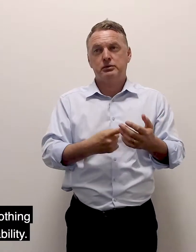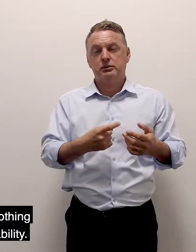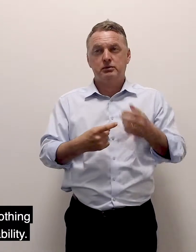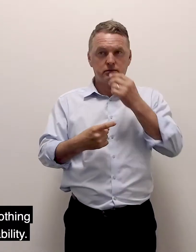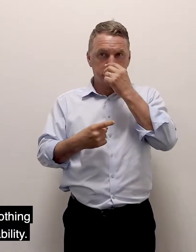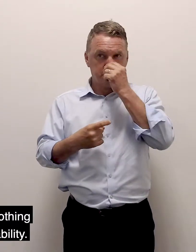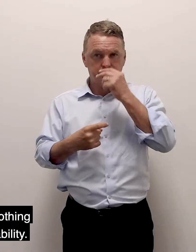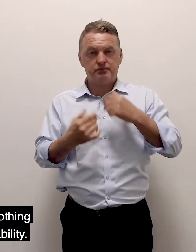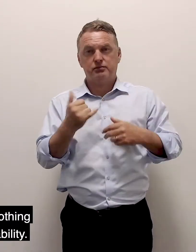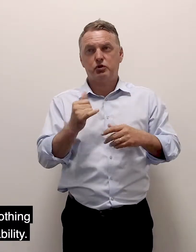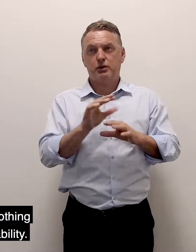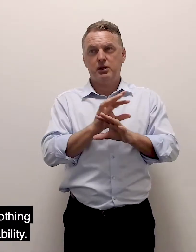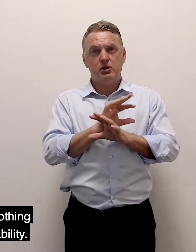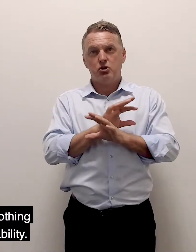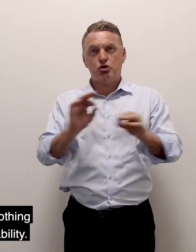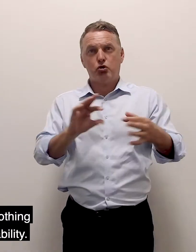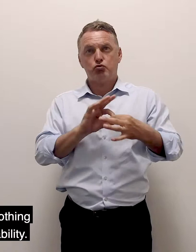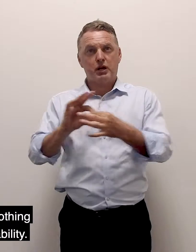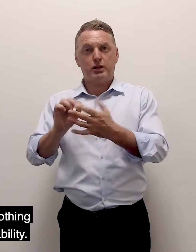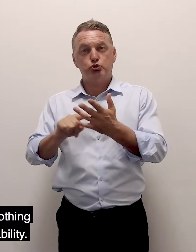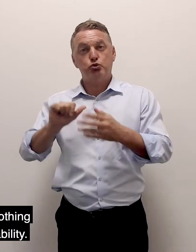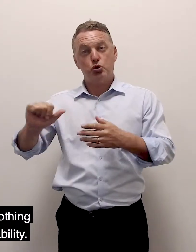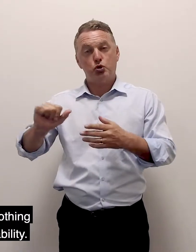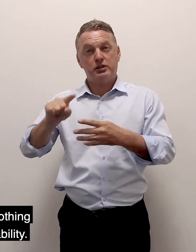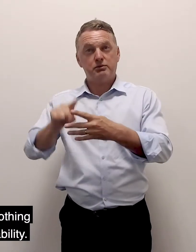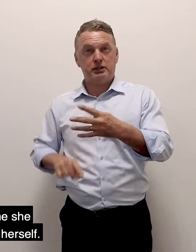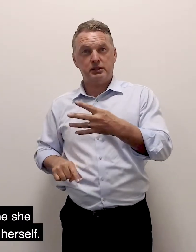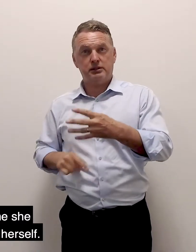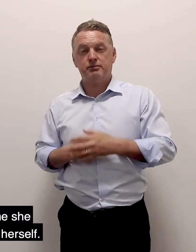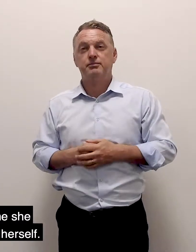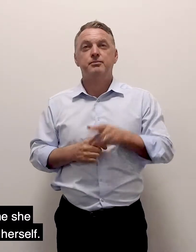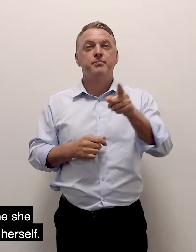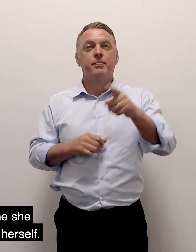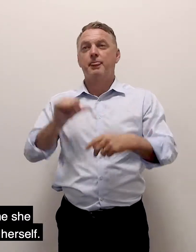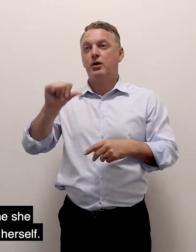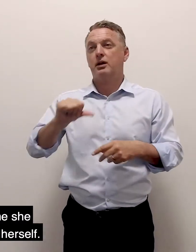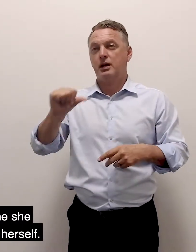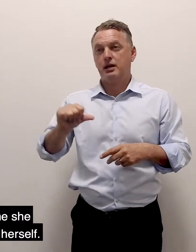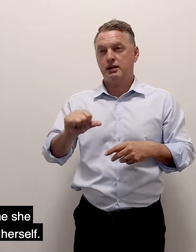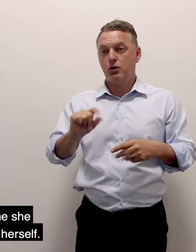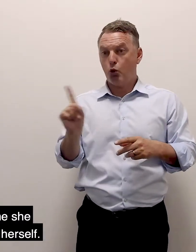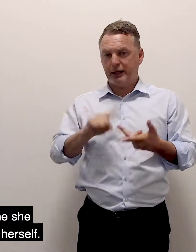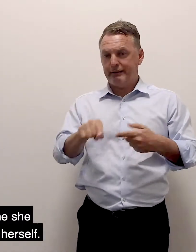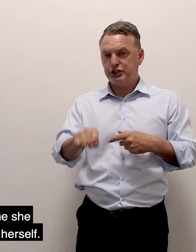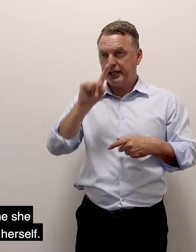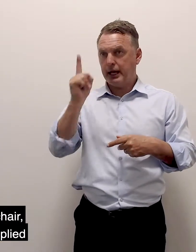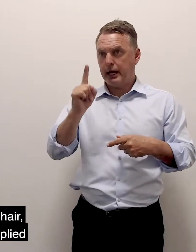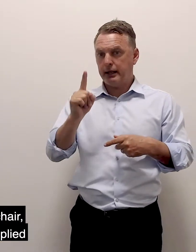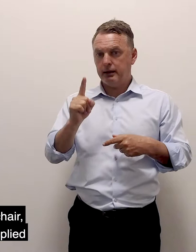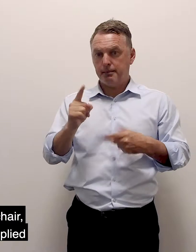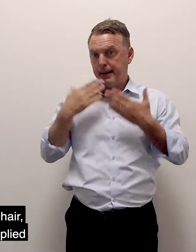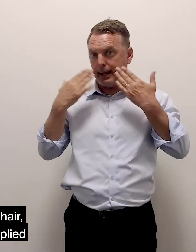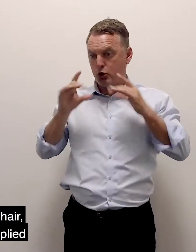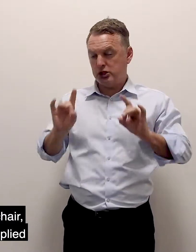it's probably nothing to do with her disability. Okay, let's assume she can't apply makeup herself. She's